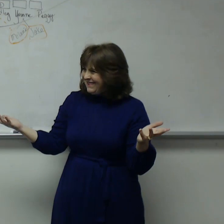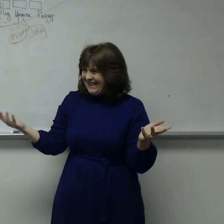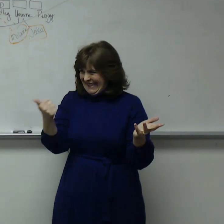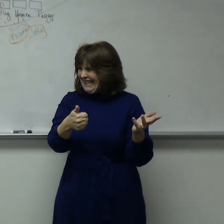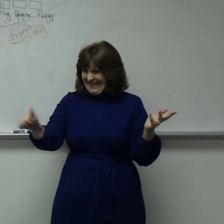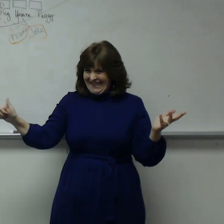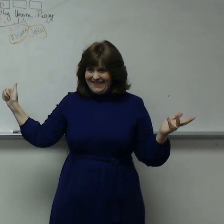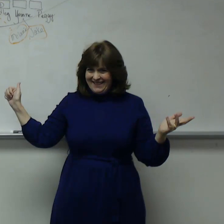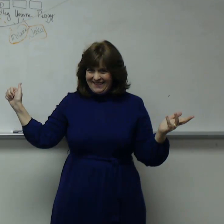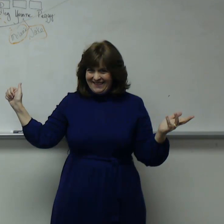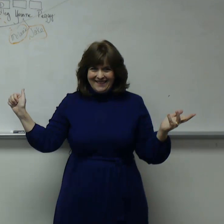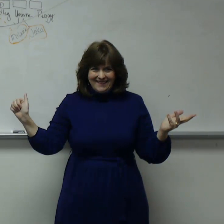Okay.